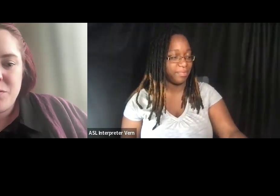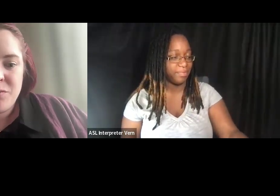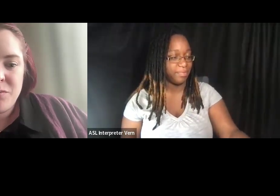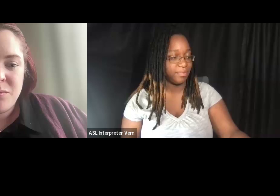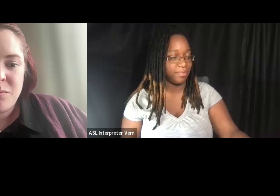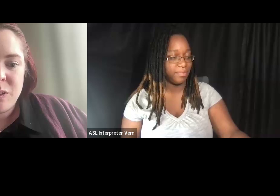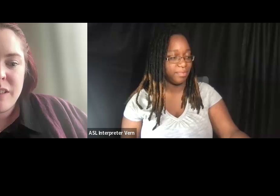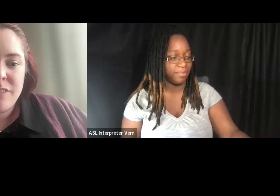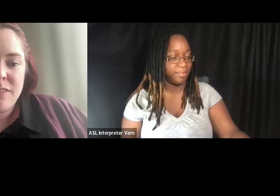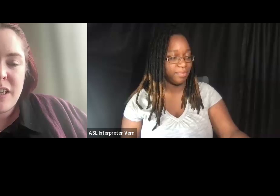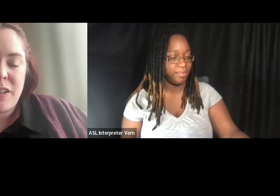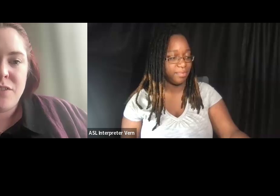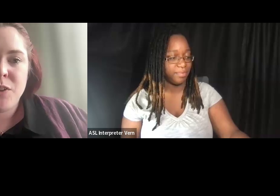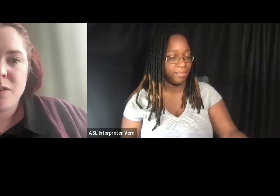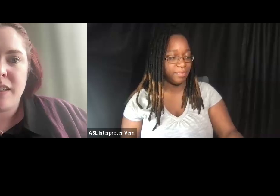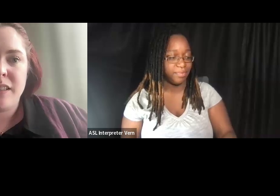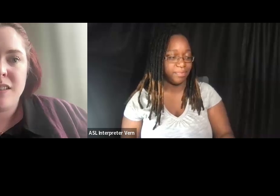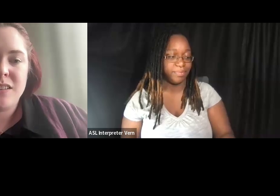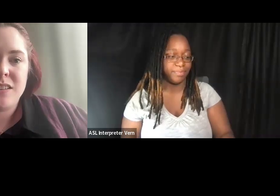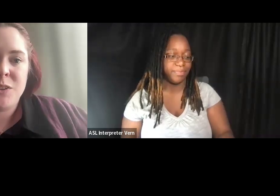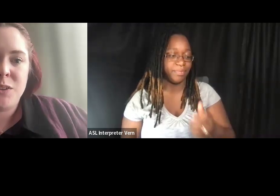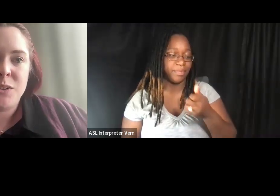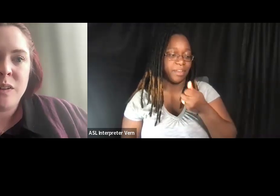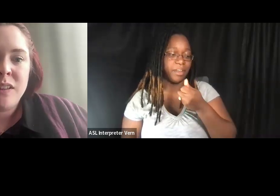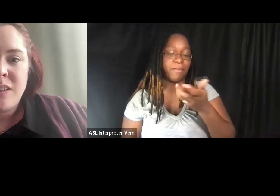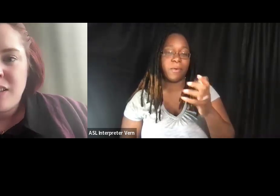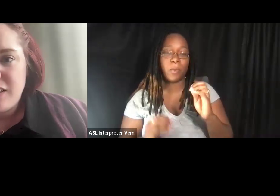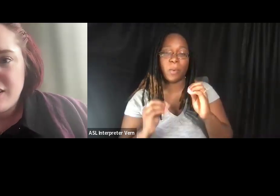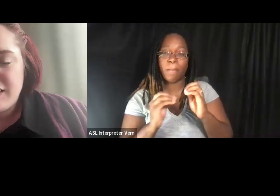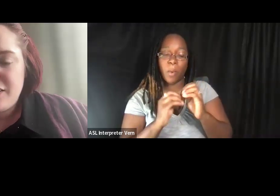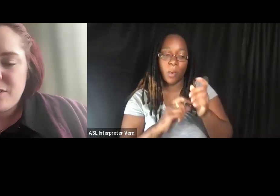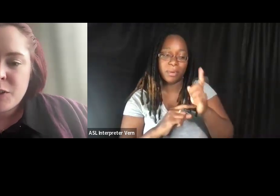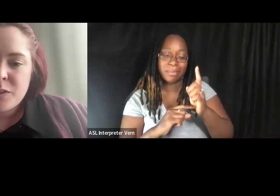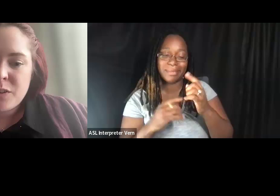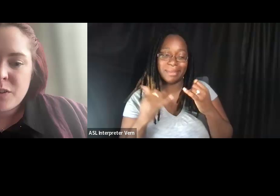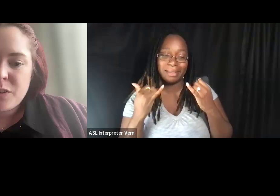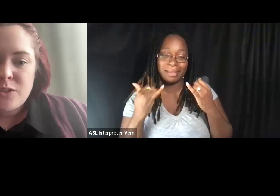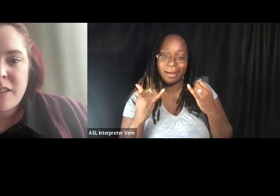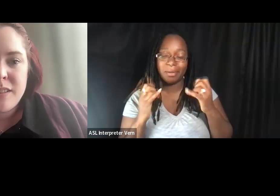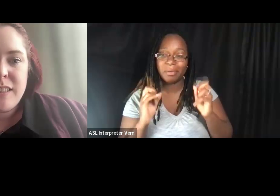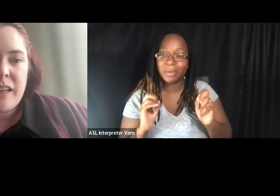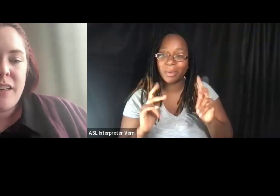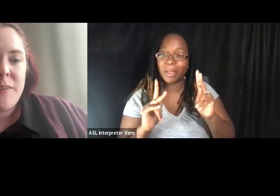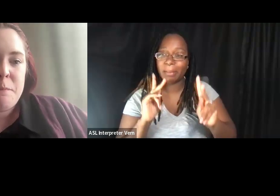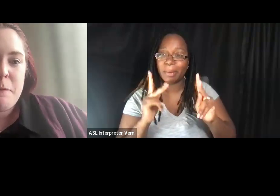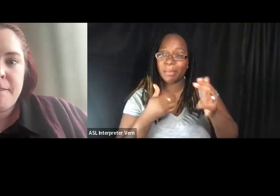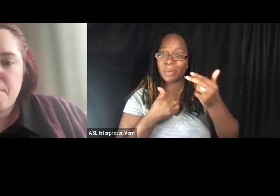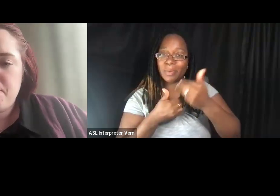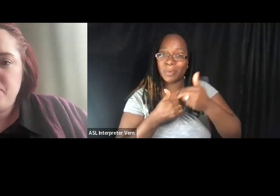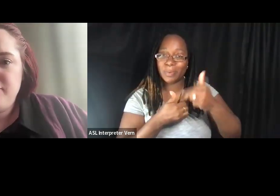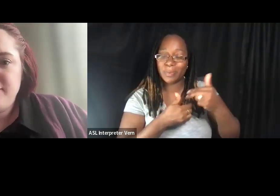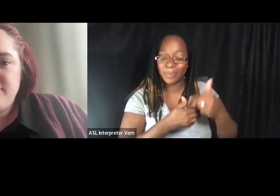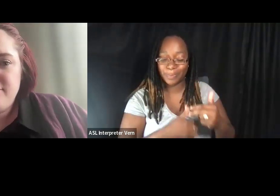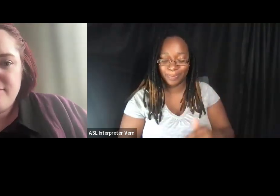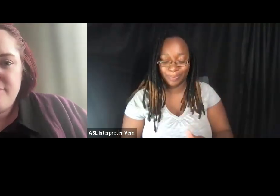I will give a few seconds to let folks join us today.